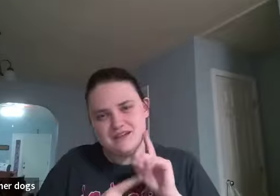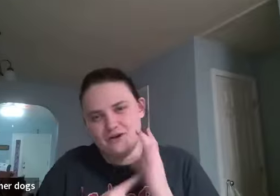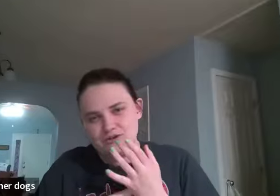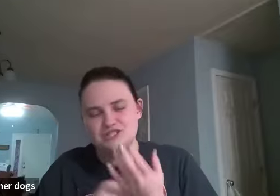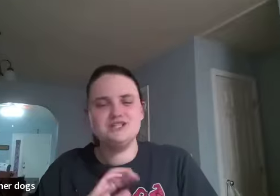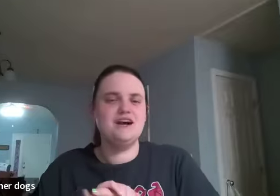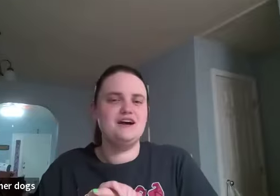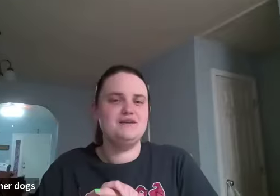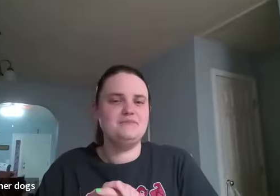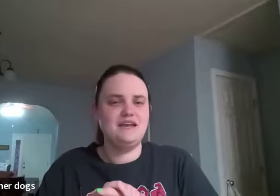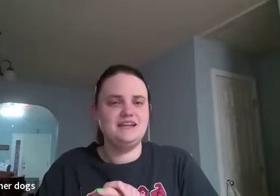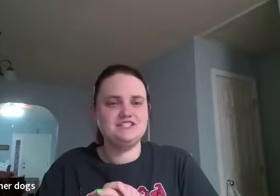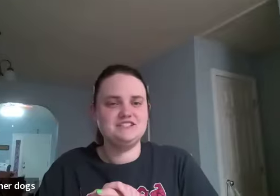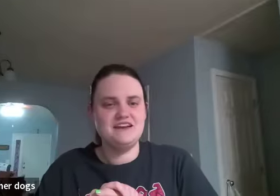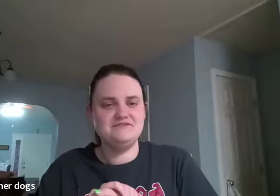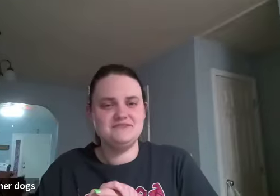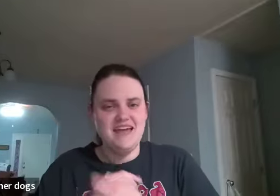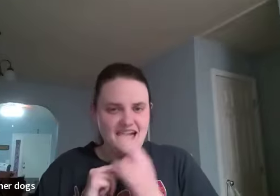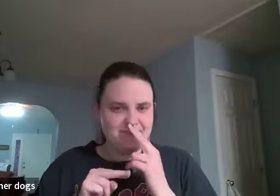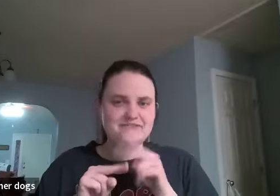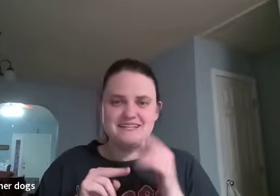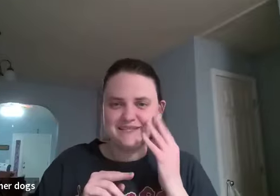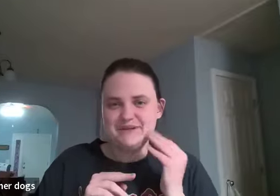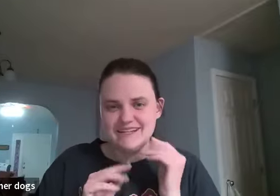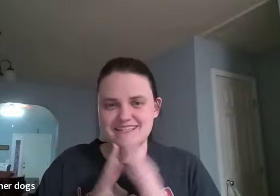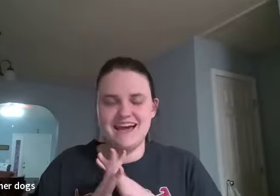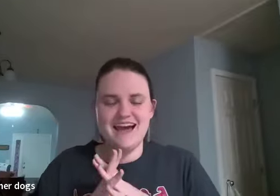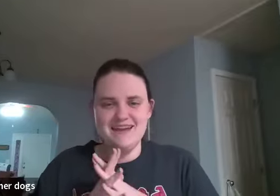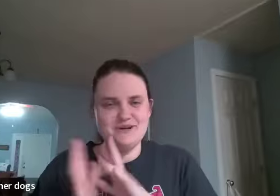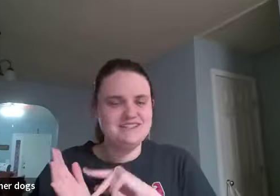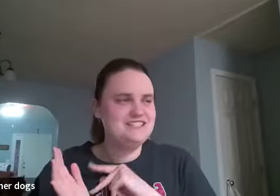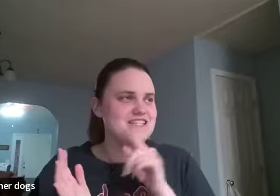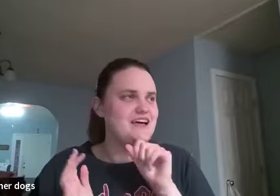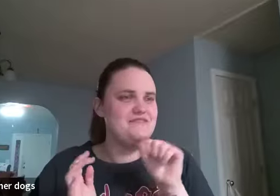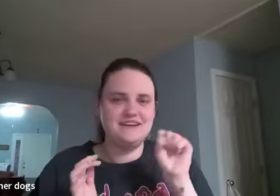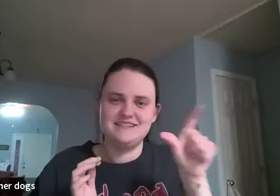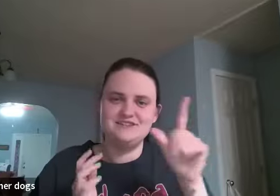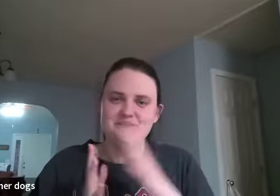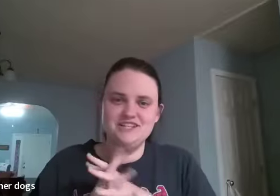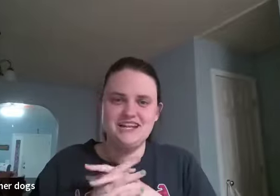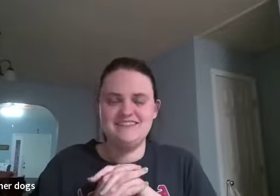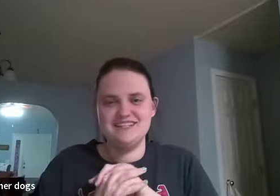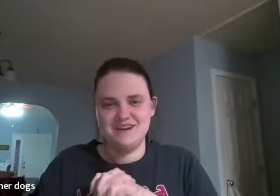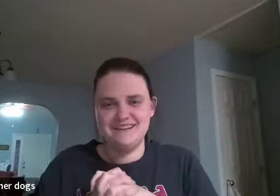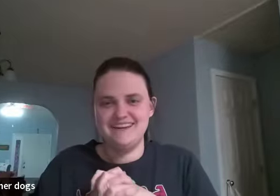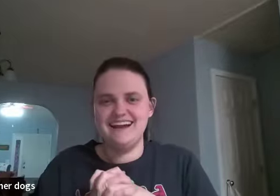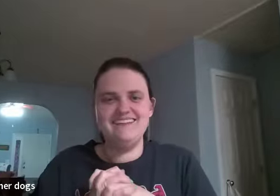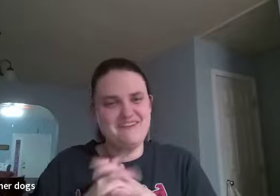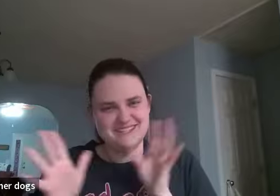deaf culture, and just kind of had a fun experience. I personally just love ASL so much, and I think it's great. And I love to